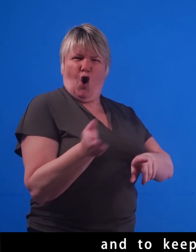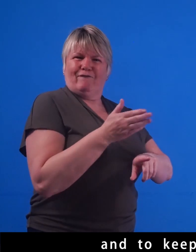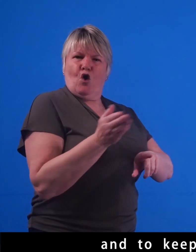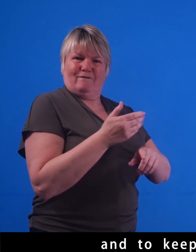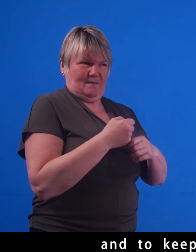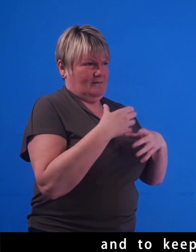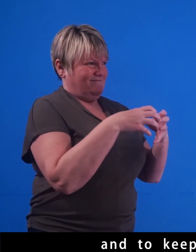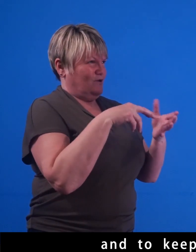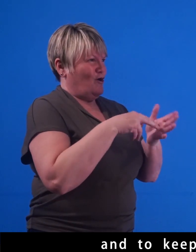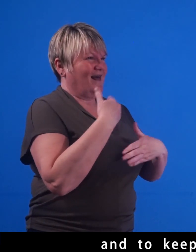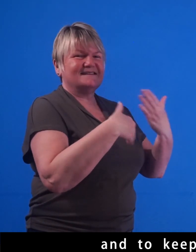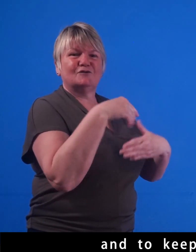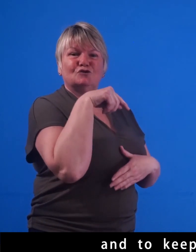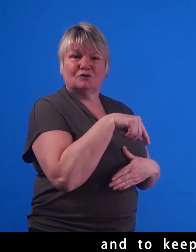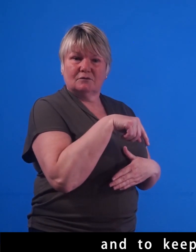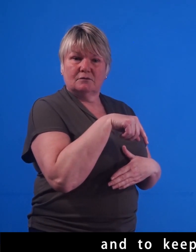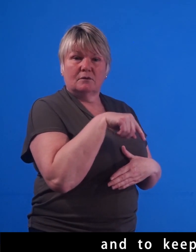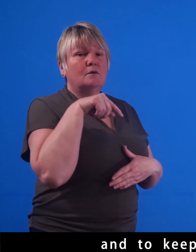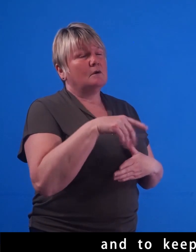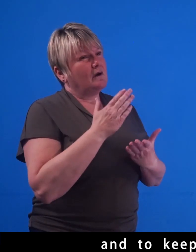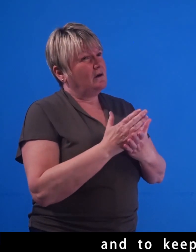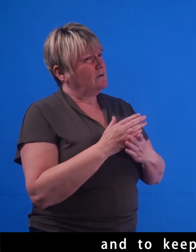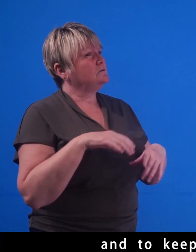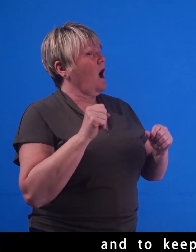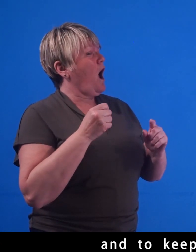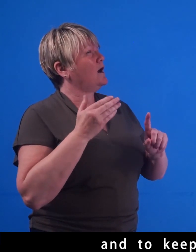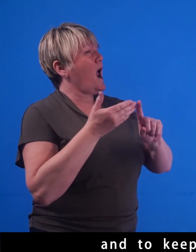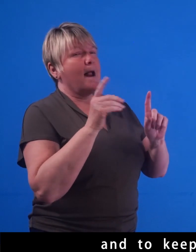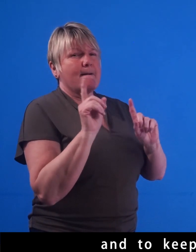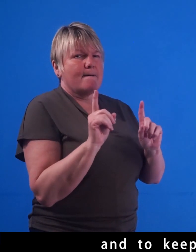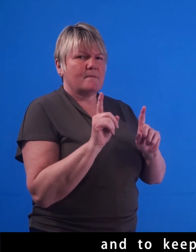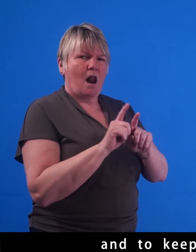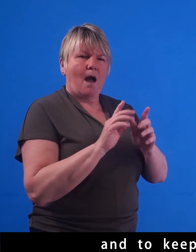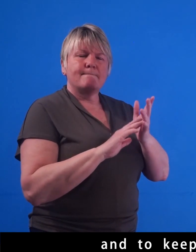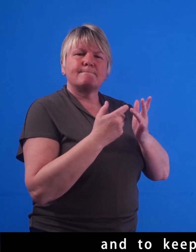the streets, and began with moral and religious intentions.